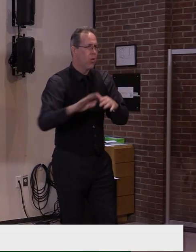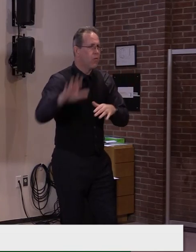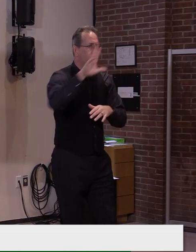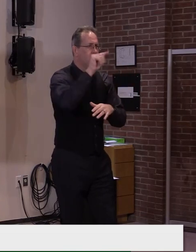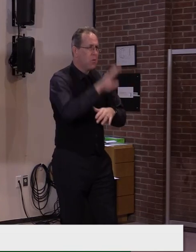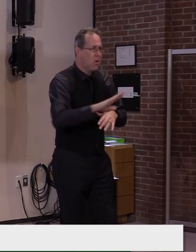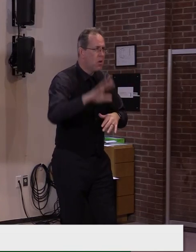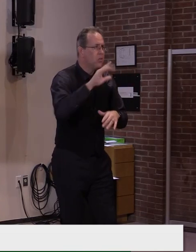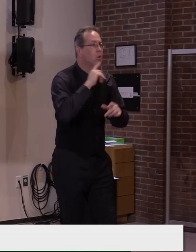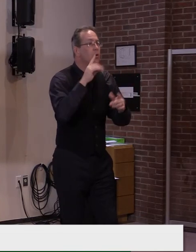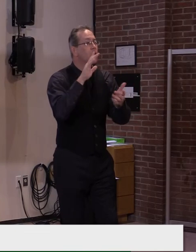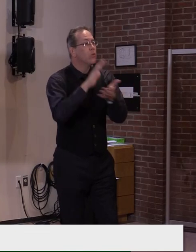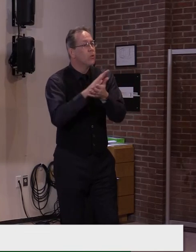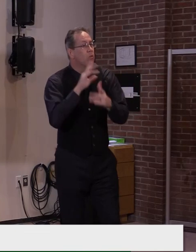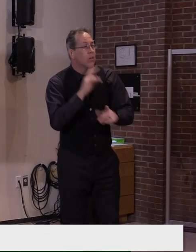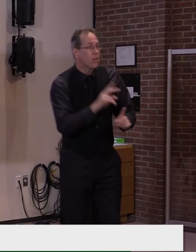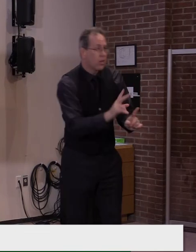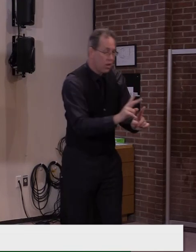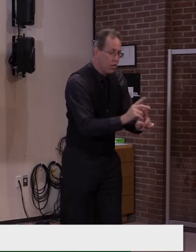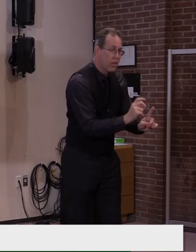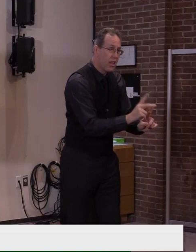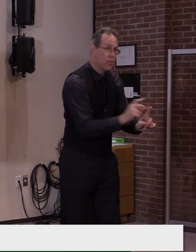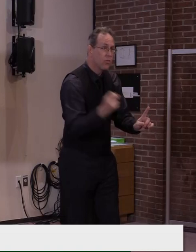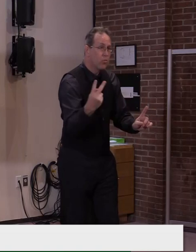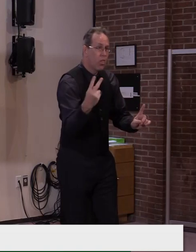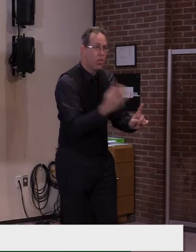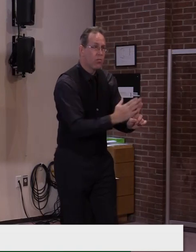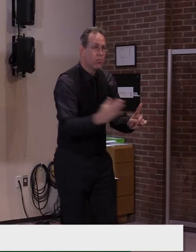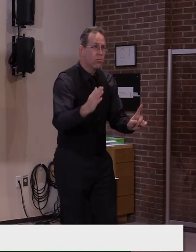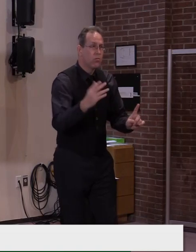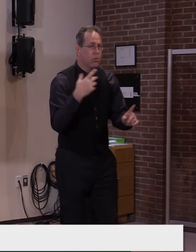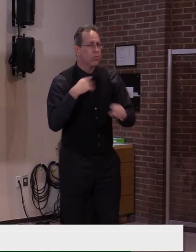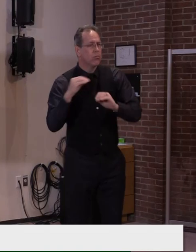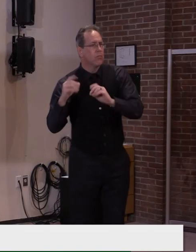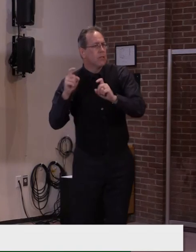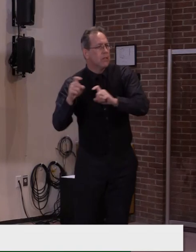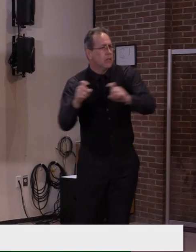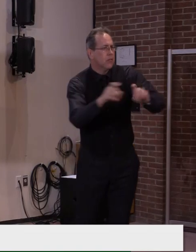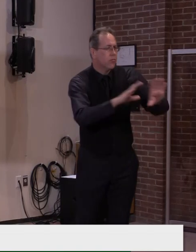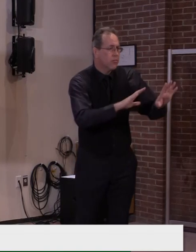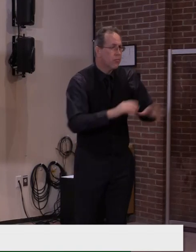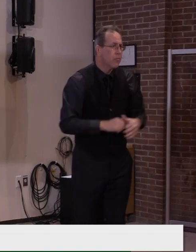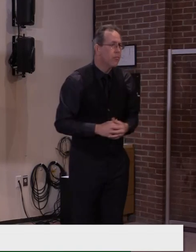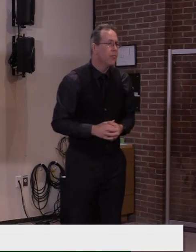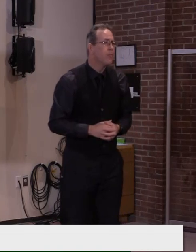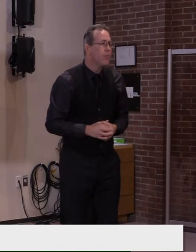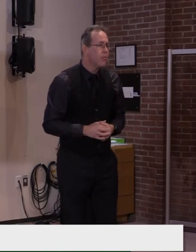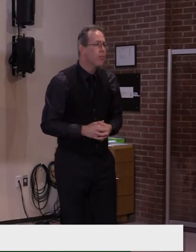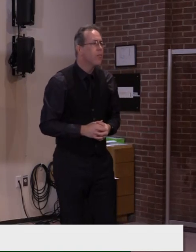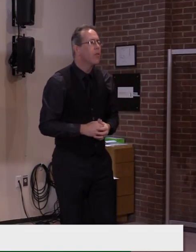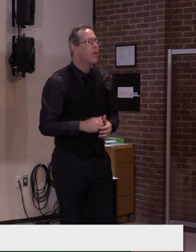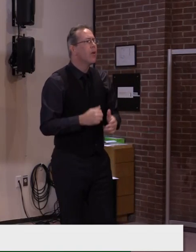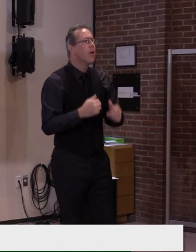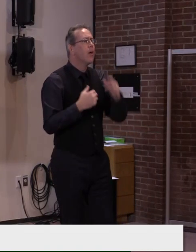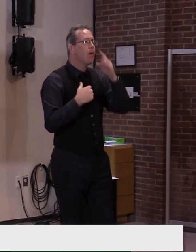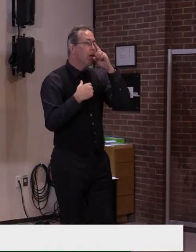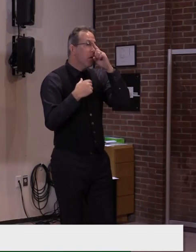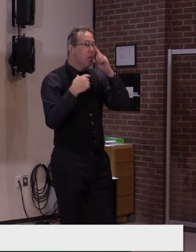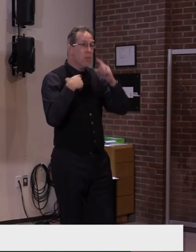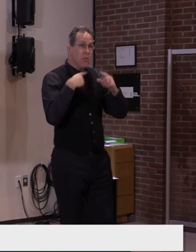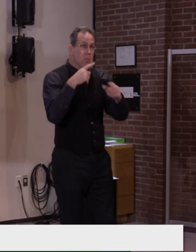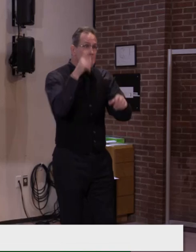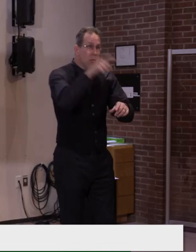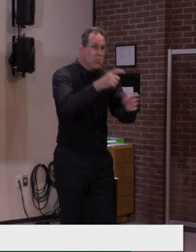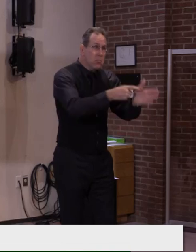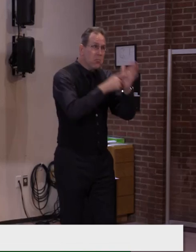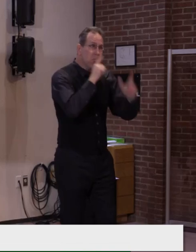want to be clear, these tests are not intended as a requirement for students returning to school, but they do offer families the